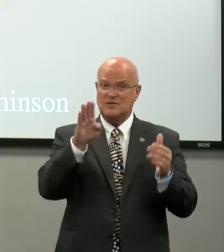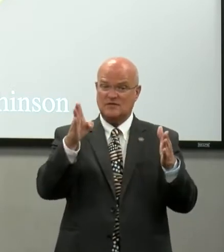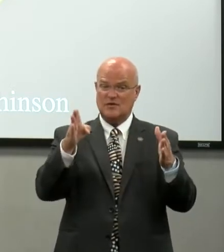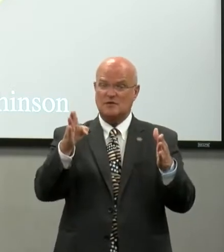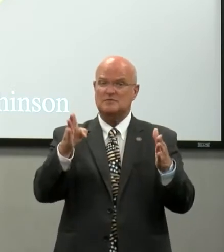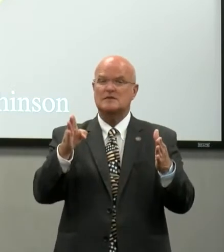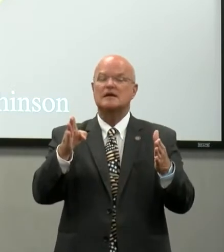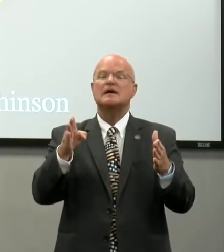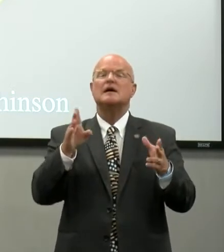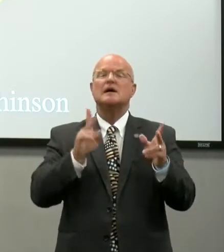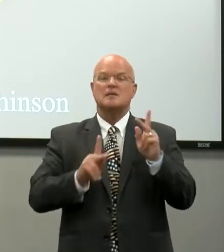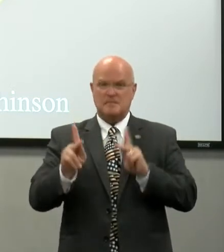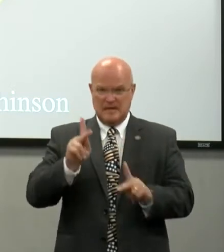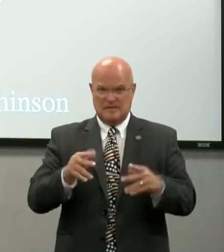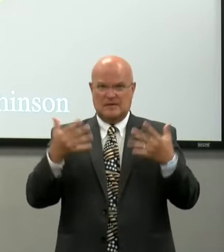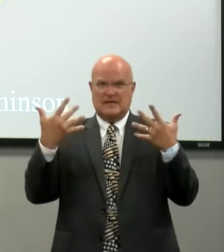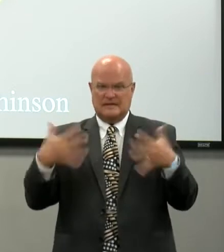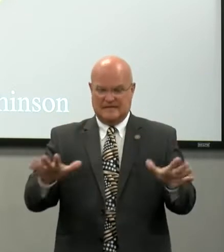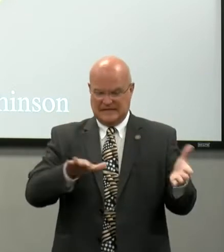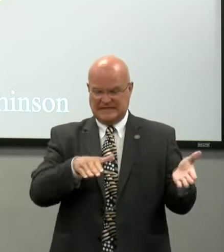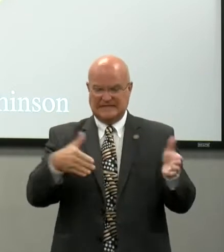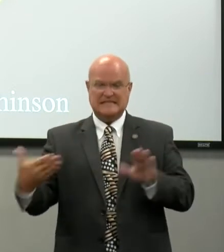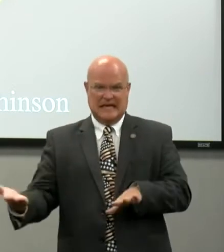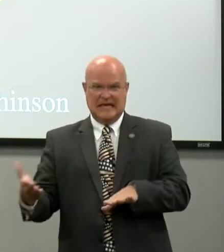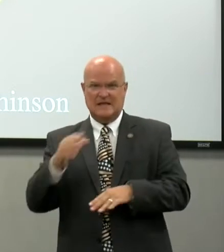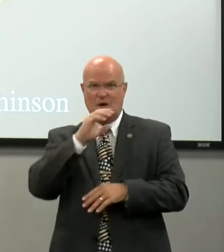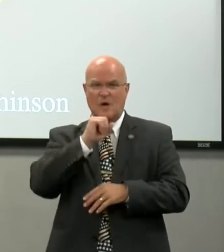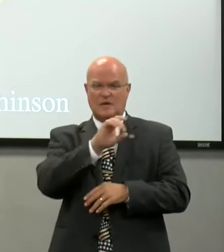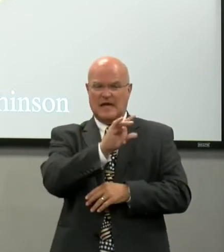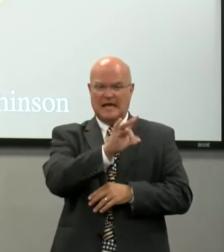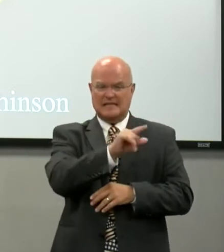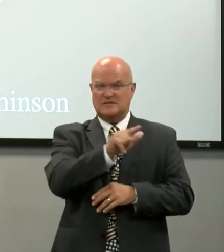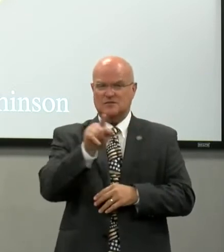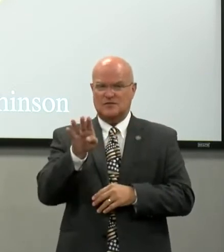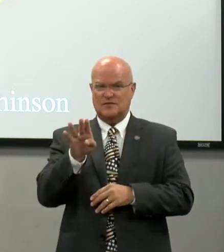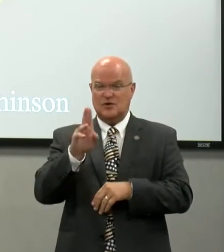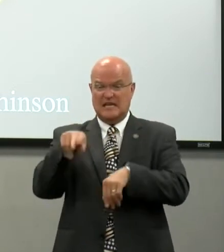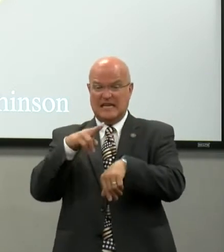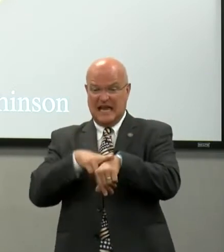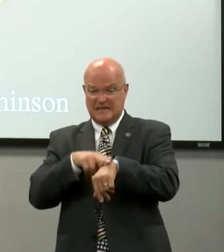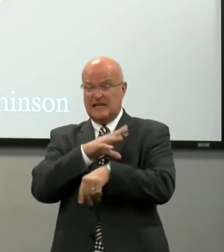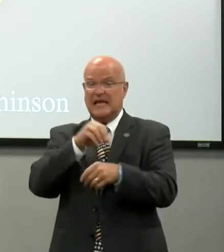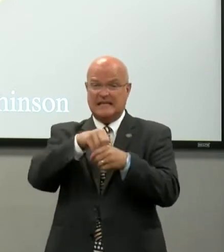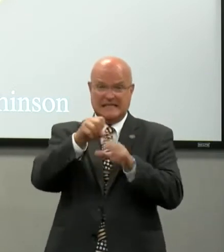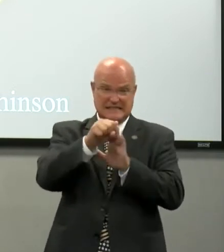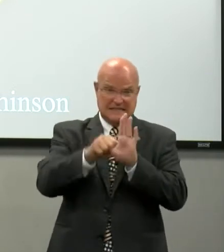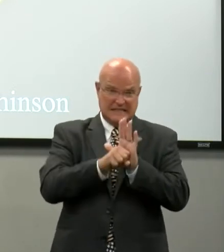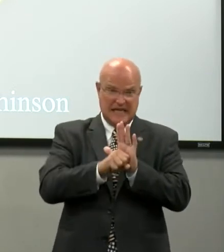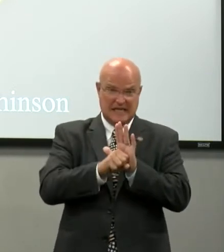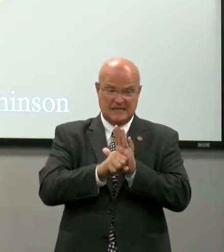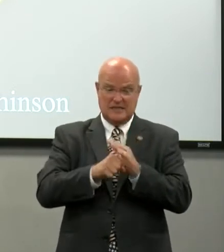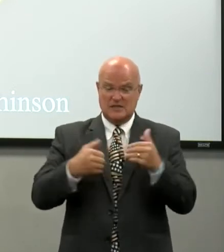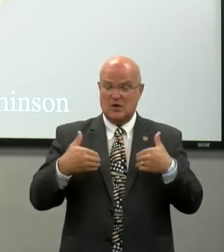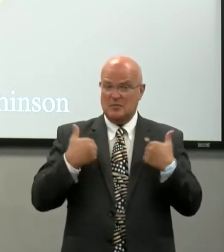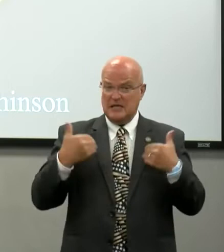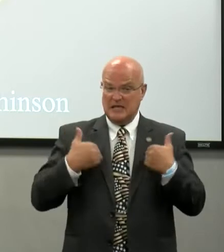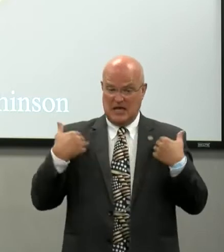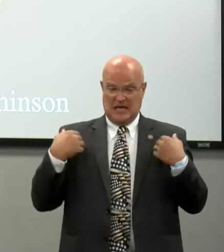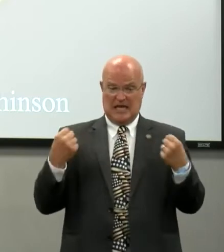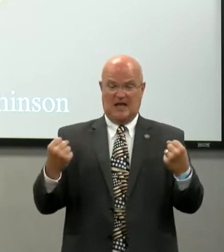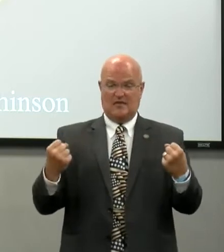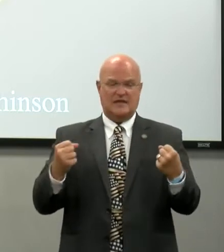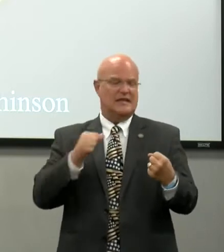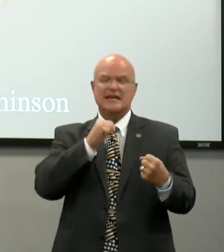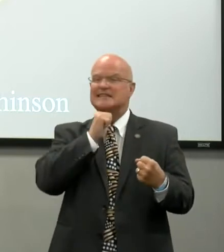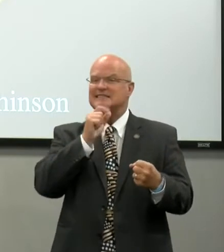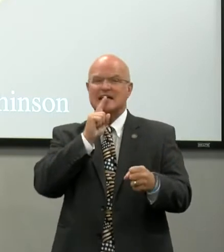seen deaths in that age group, in the 18 to 24, both nationally and within our state. So being young and healthy is